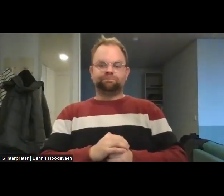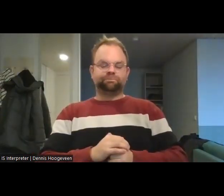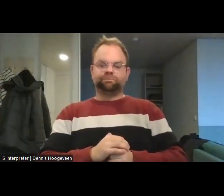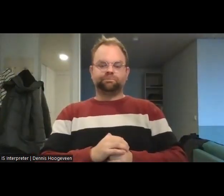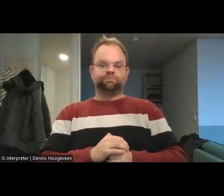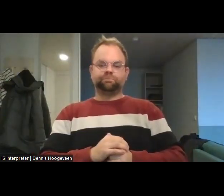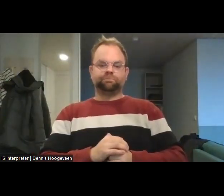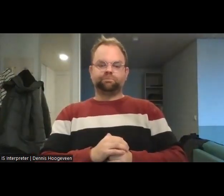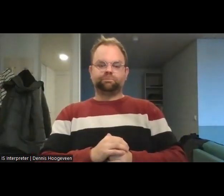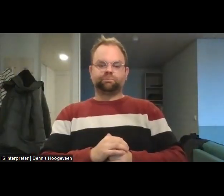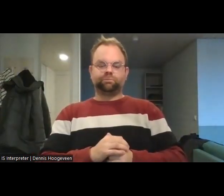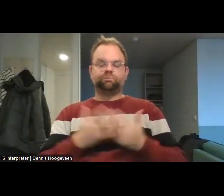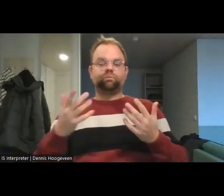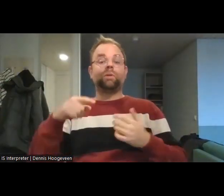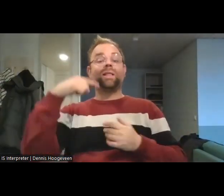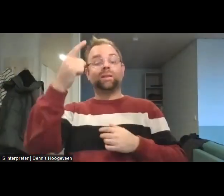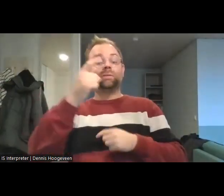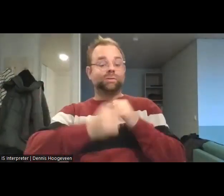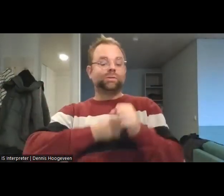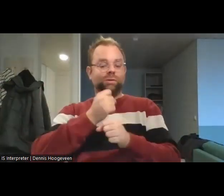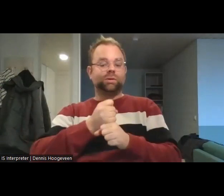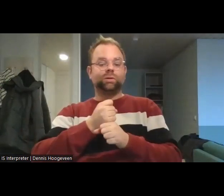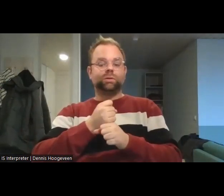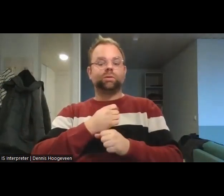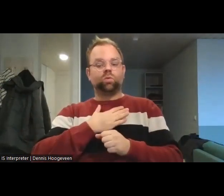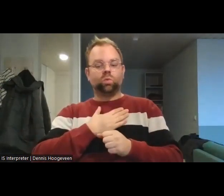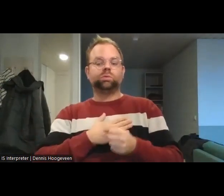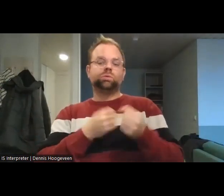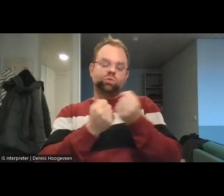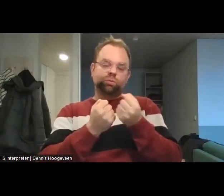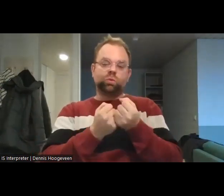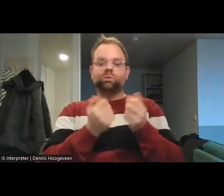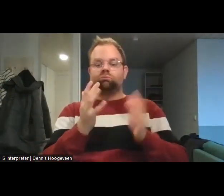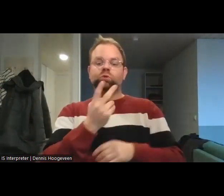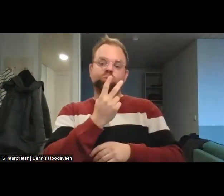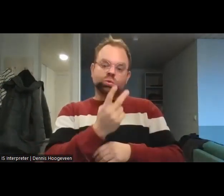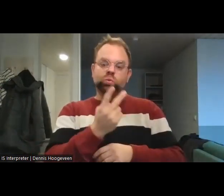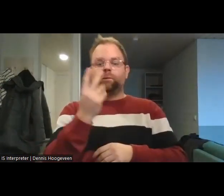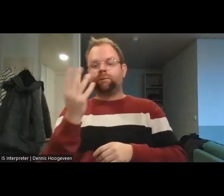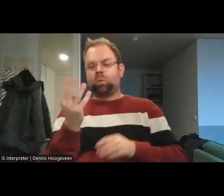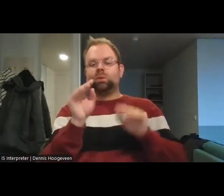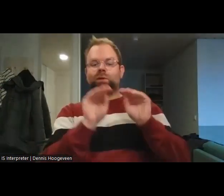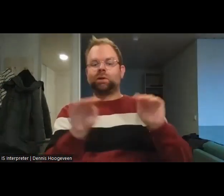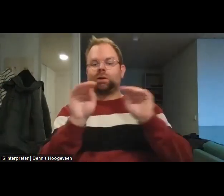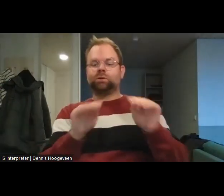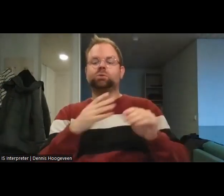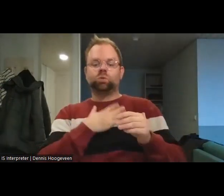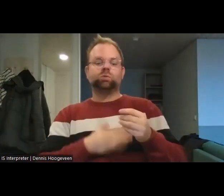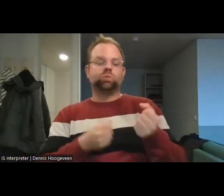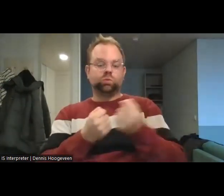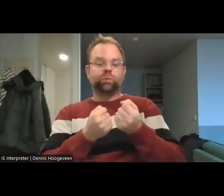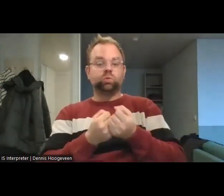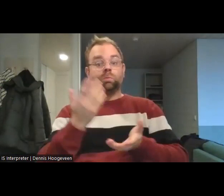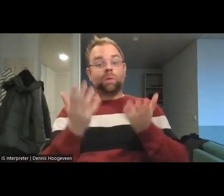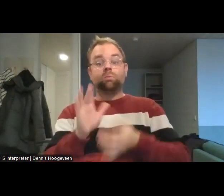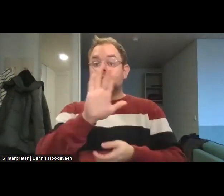trainings. So if your countries have interest, we can coordinate and try to make it happen. And we will be hosting